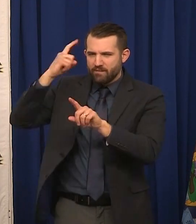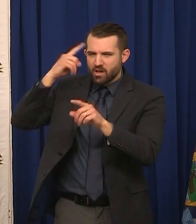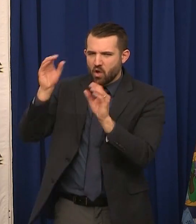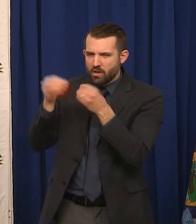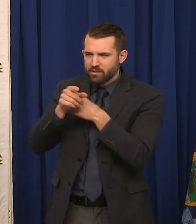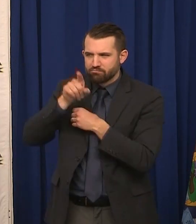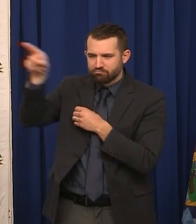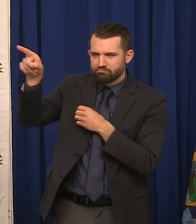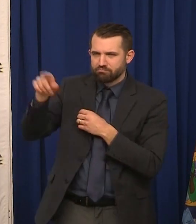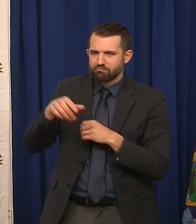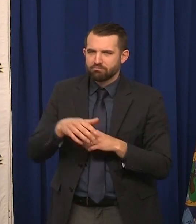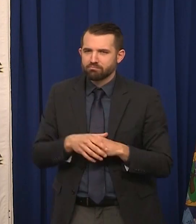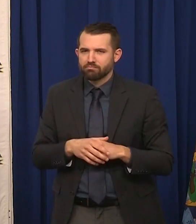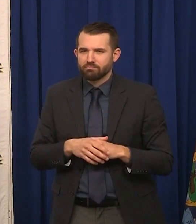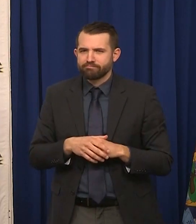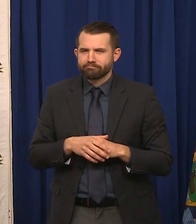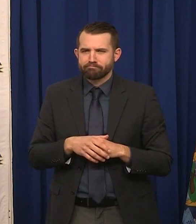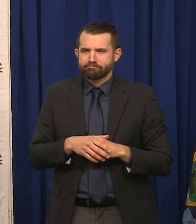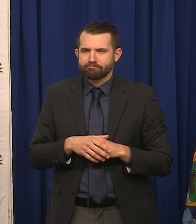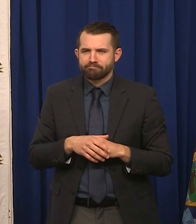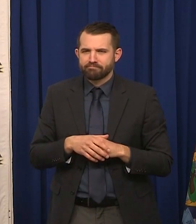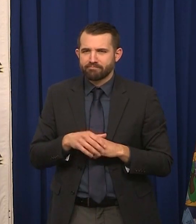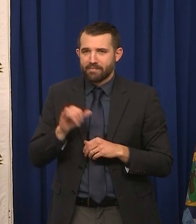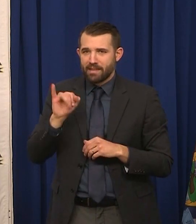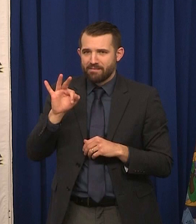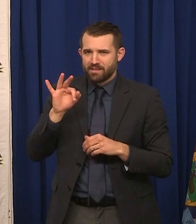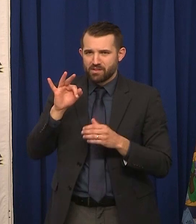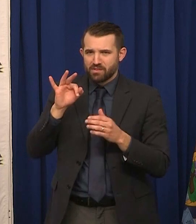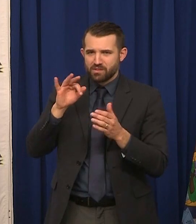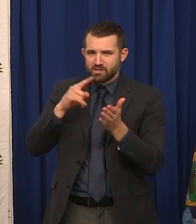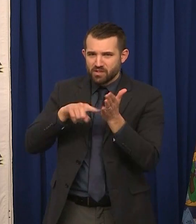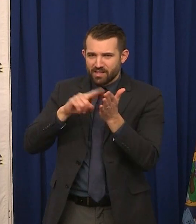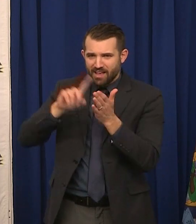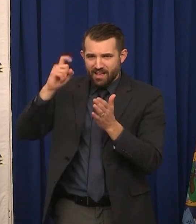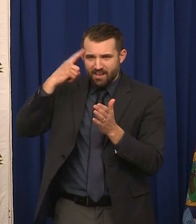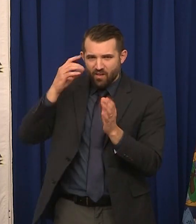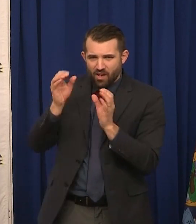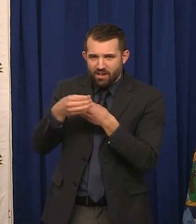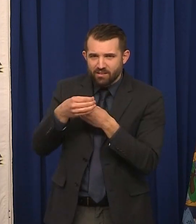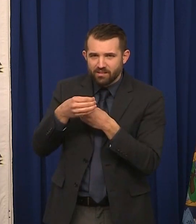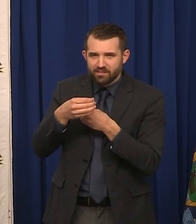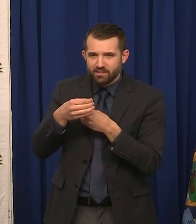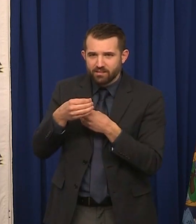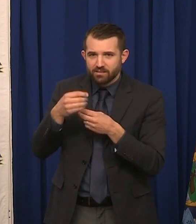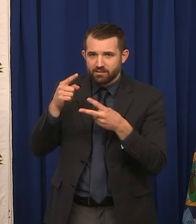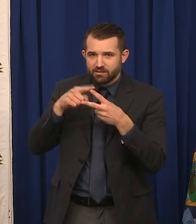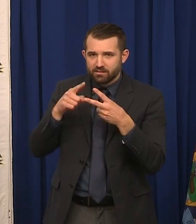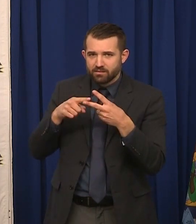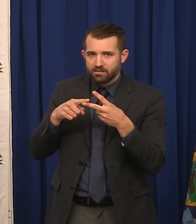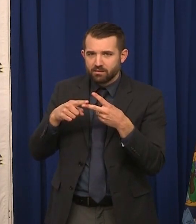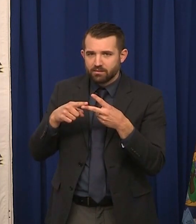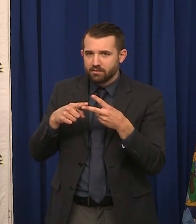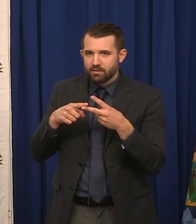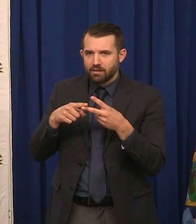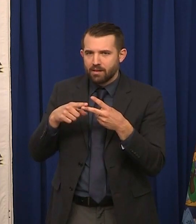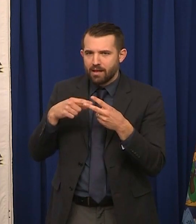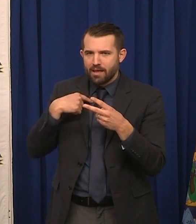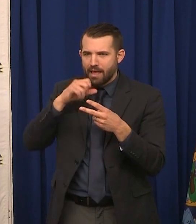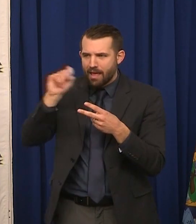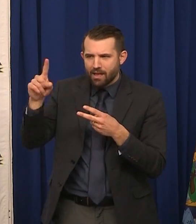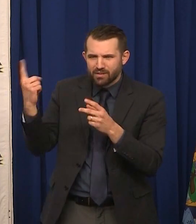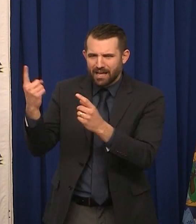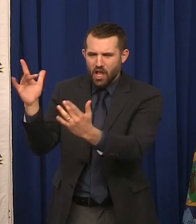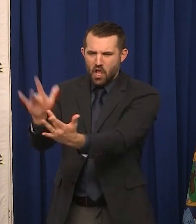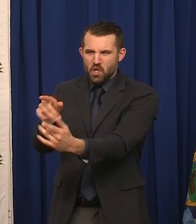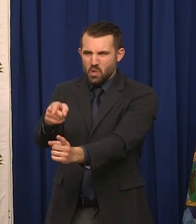sure that if you could either check in with them or alternately, we'll have someone get in touch with you on that. Okay,